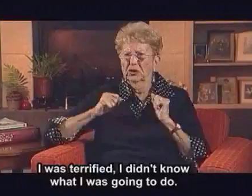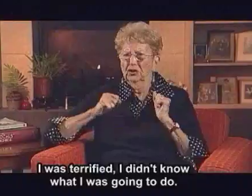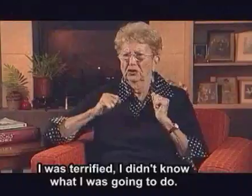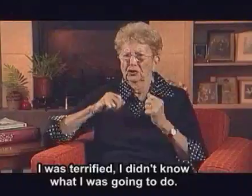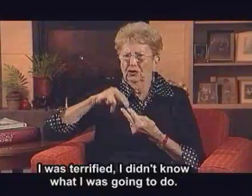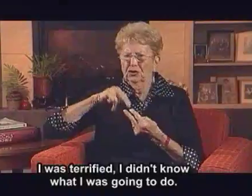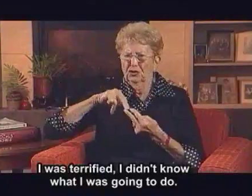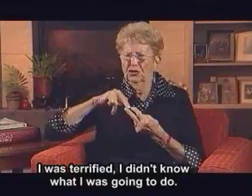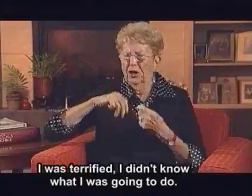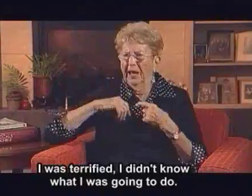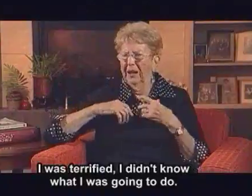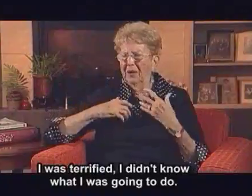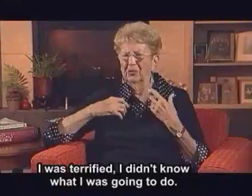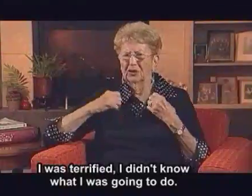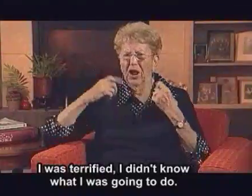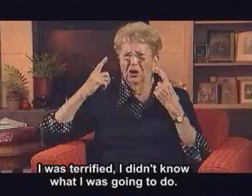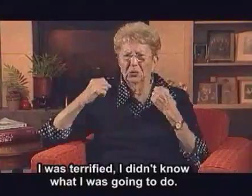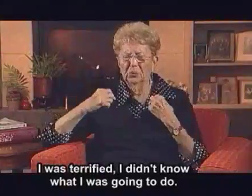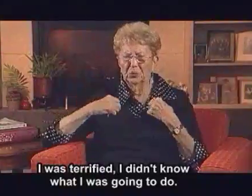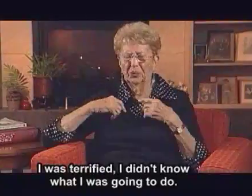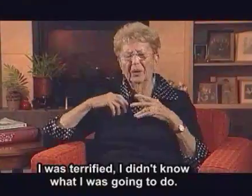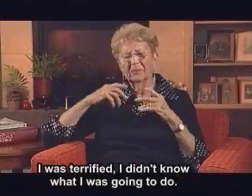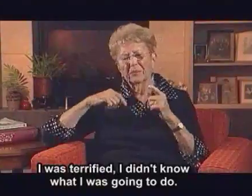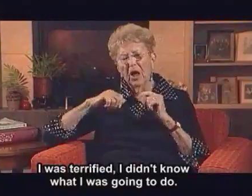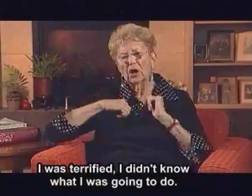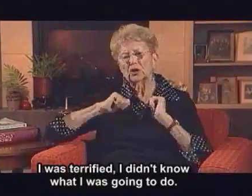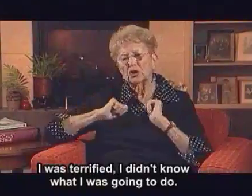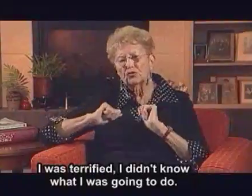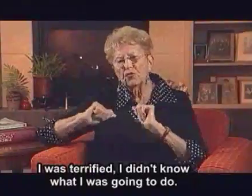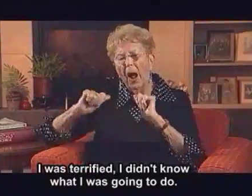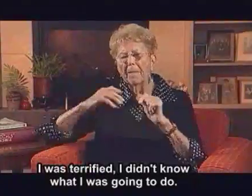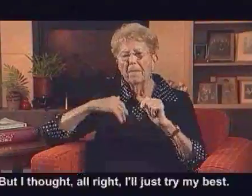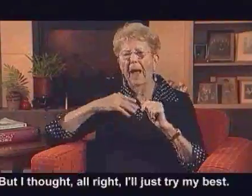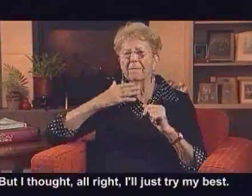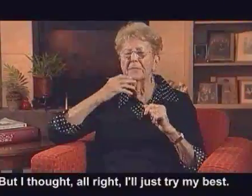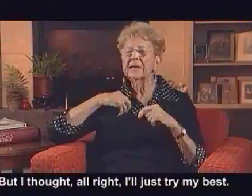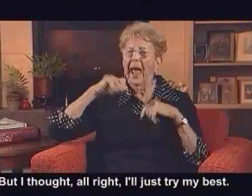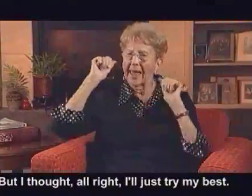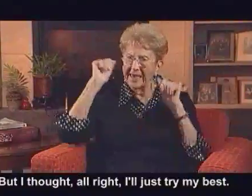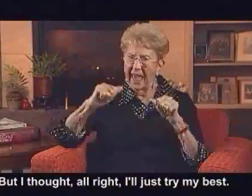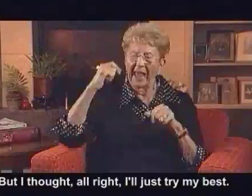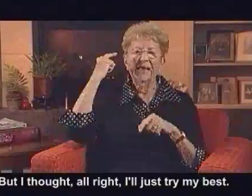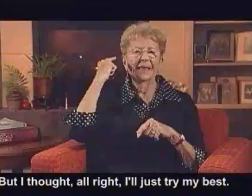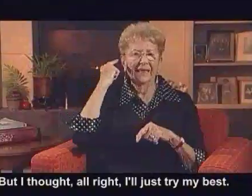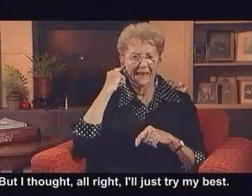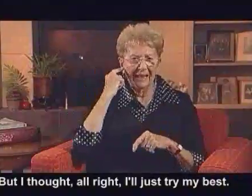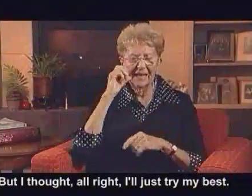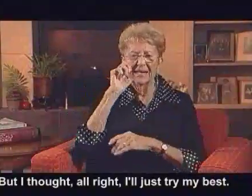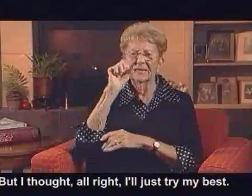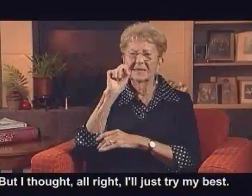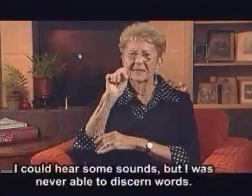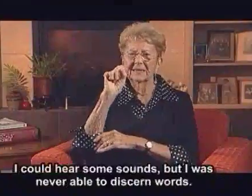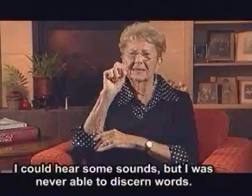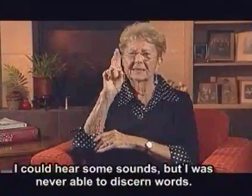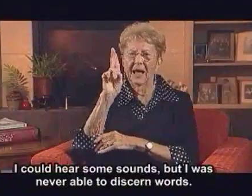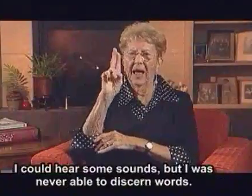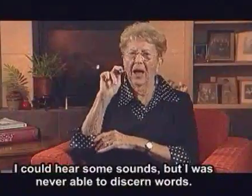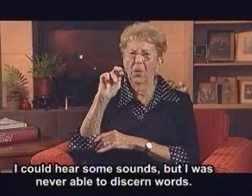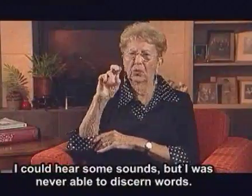I was terrified. I didn't know what I was going to do, but I thought, all right, I'll just try my best.